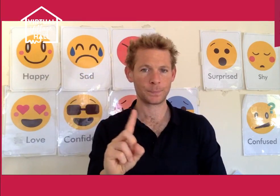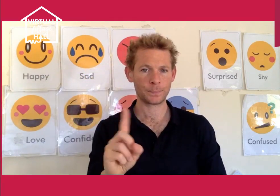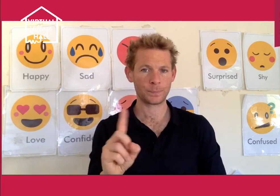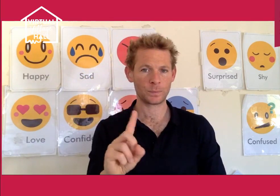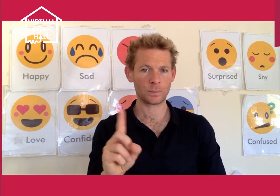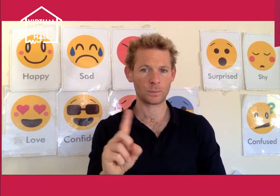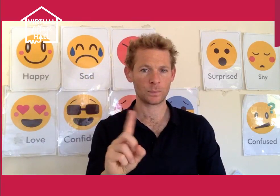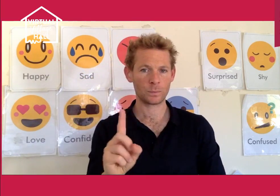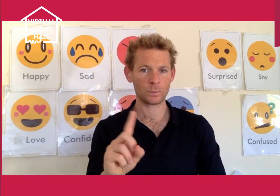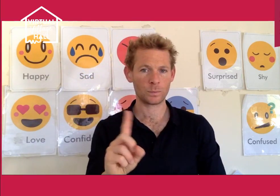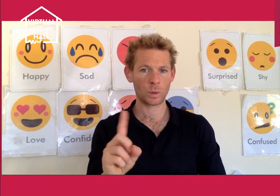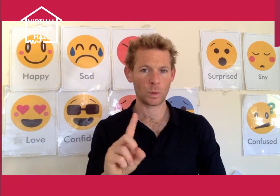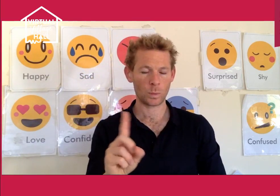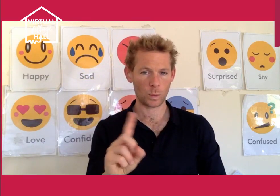And this is the sign for what.